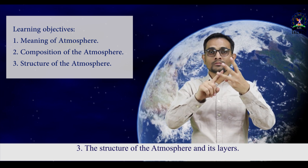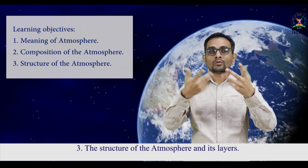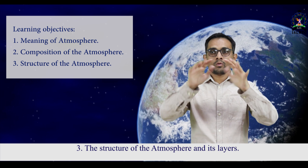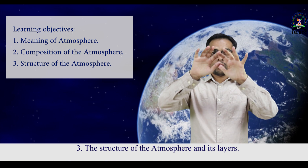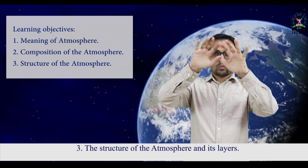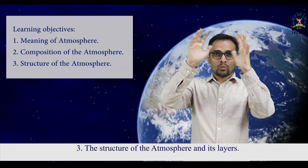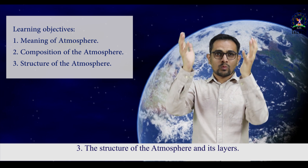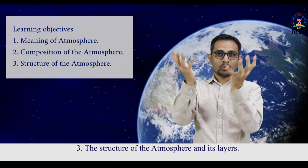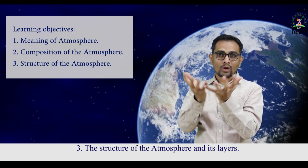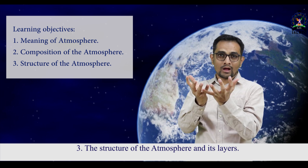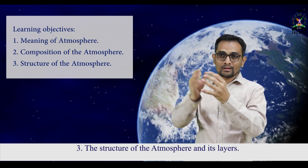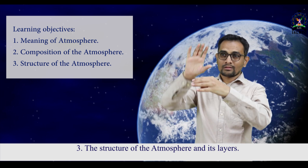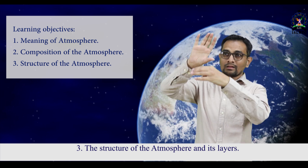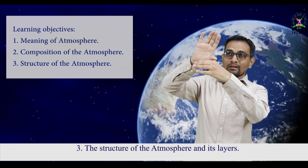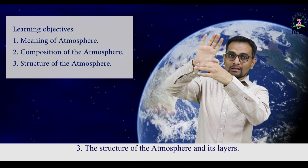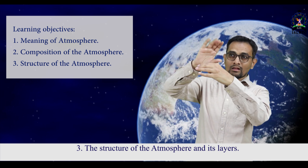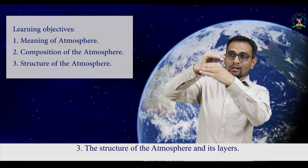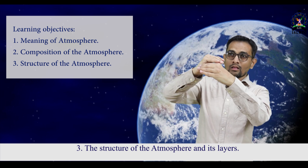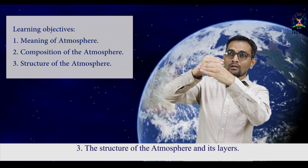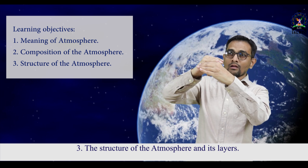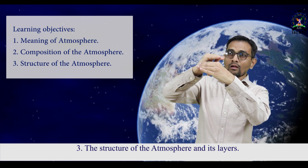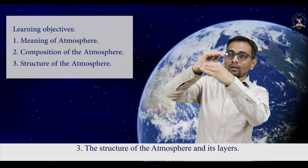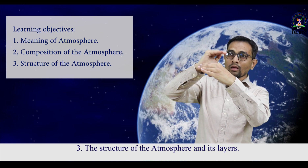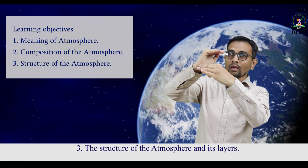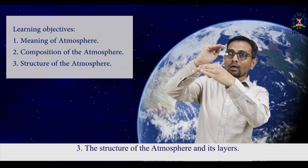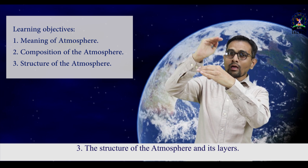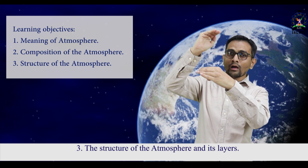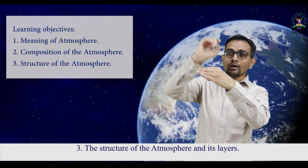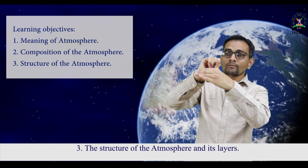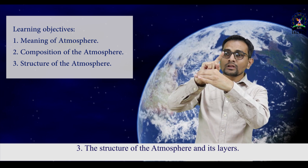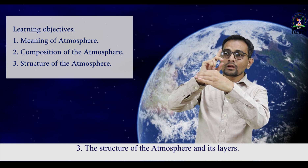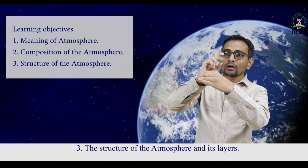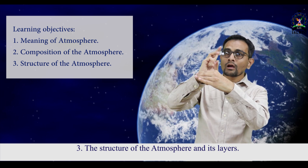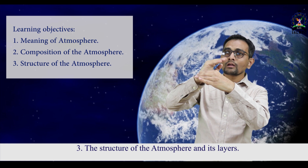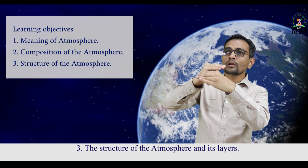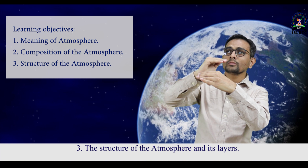The third, the structure of the atmosphere and its layers.